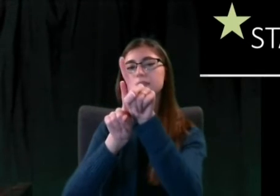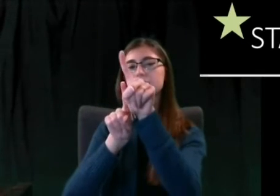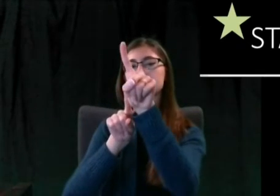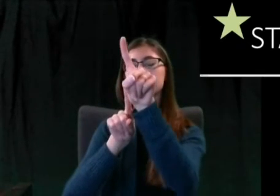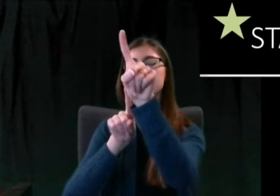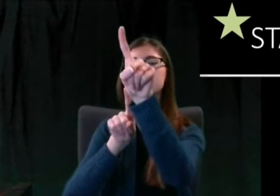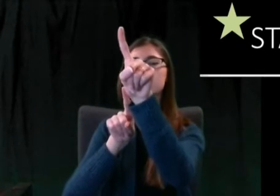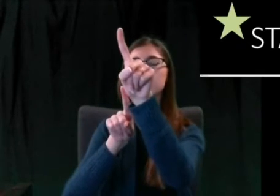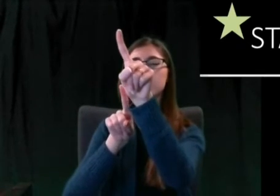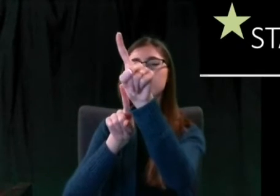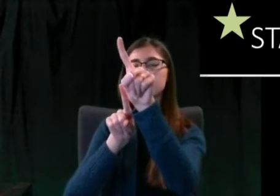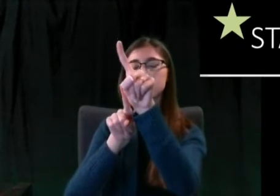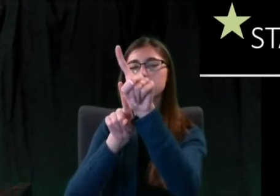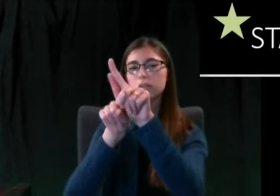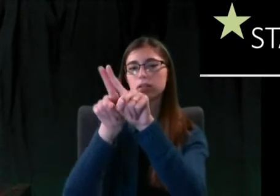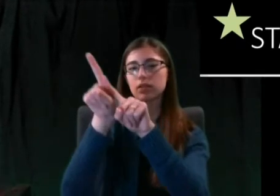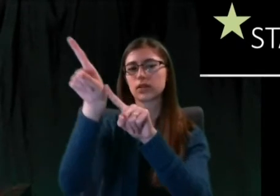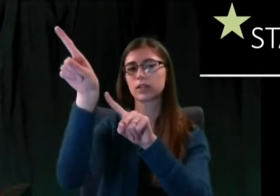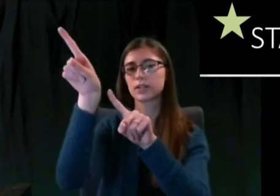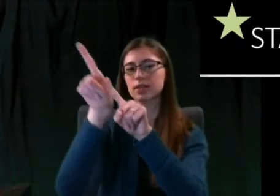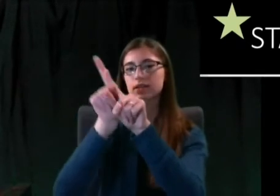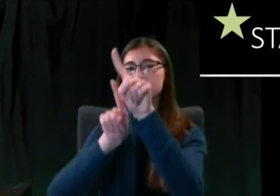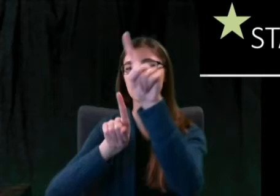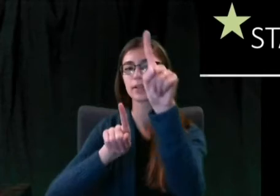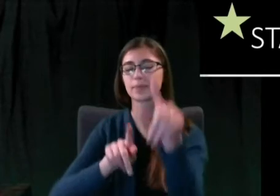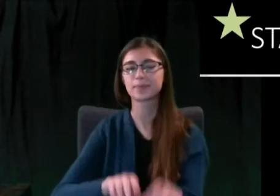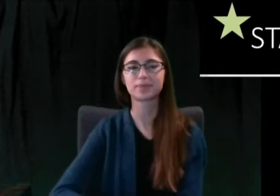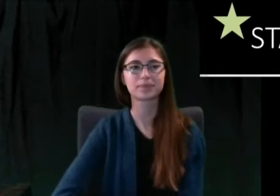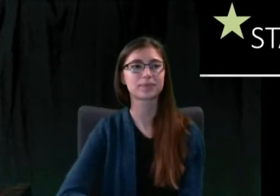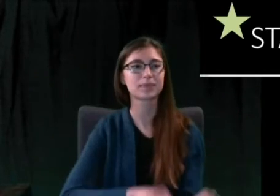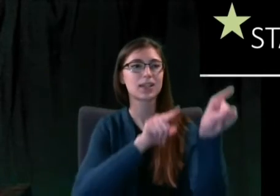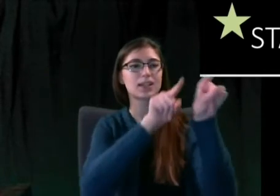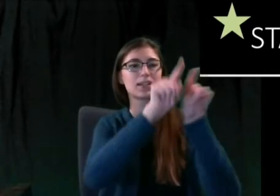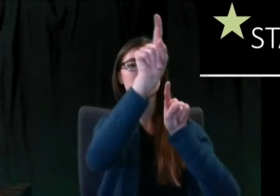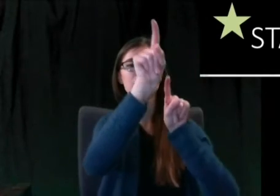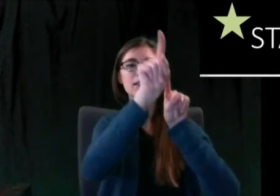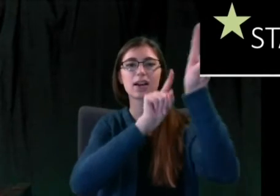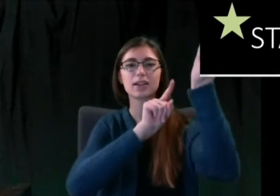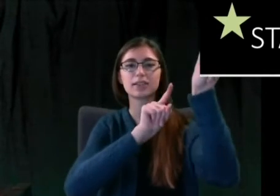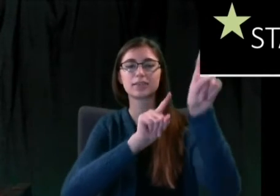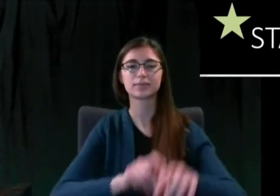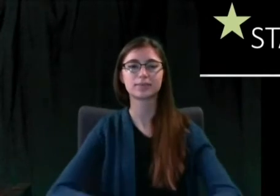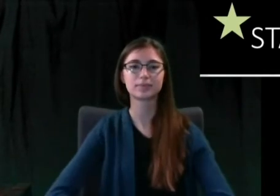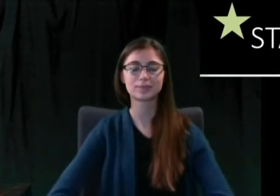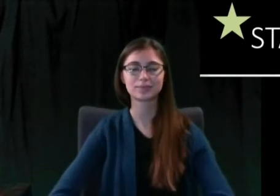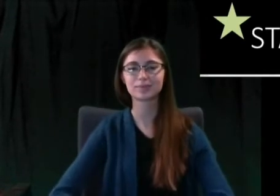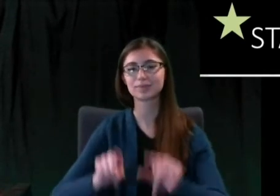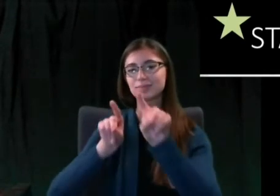your non-dominant hand goes up. Star. Star.